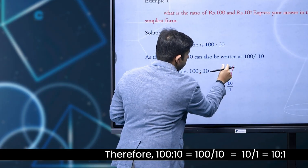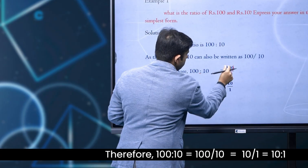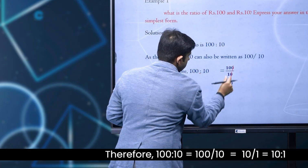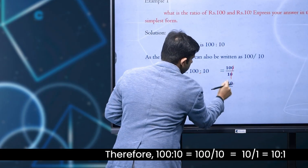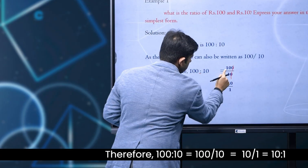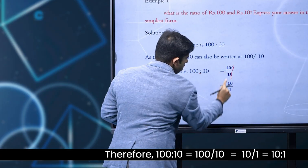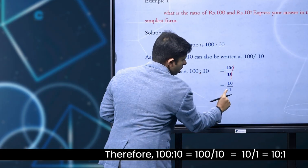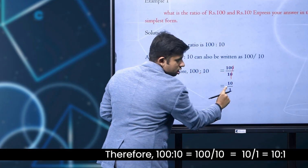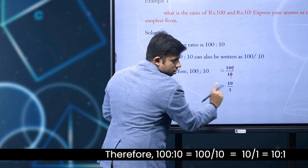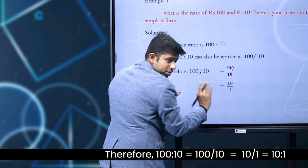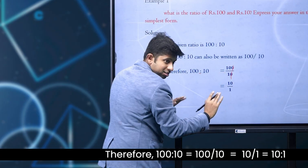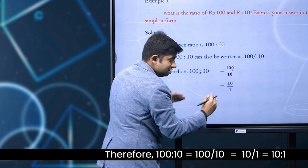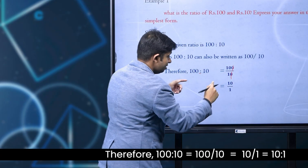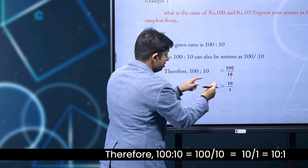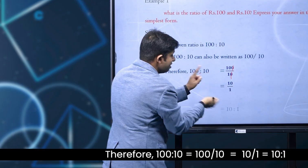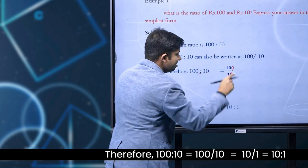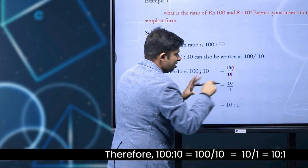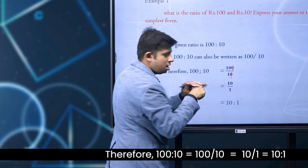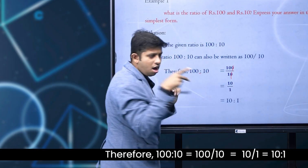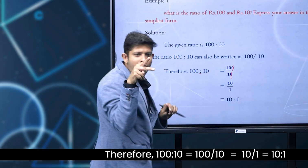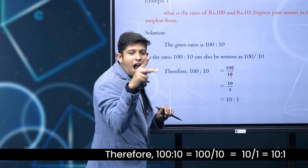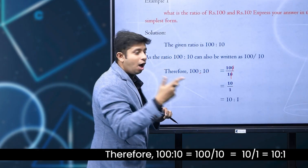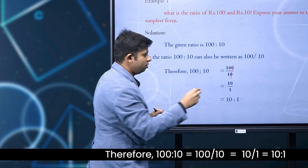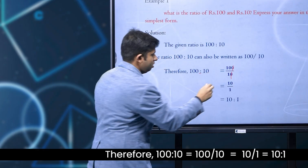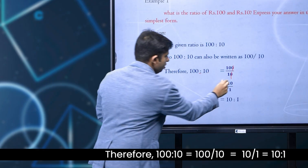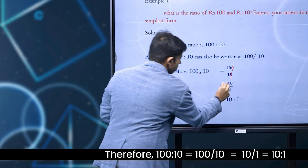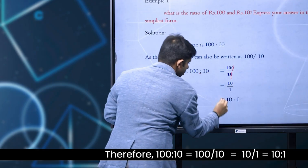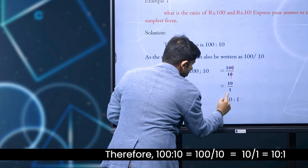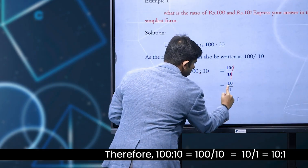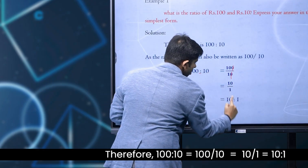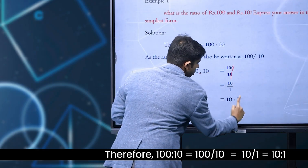Which is equal to 10/1. That is equal to 10:1.